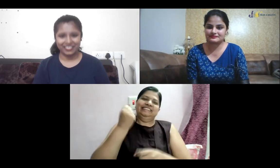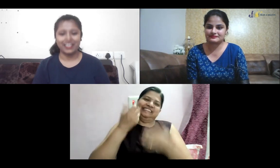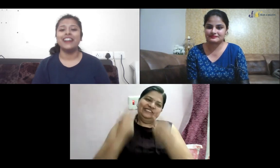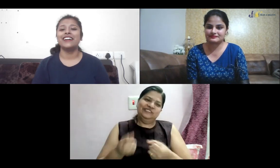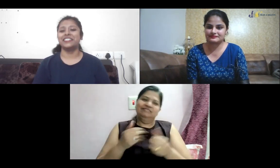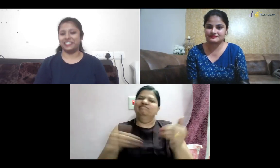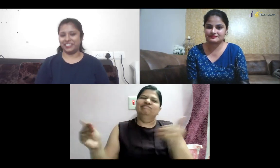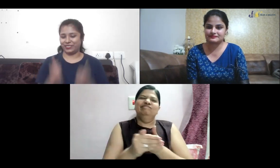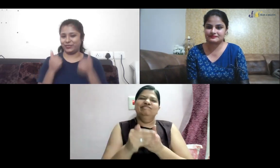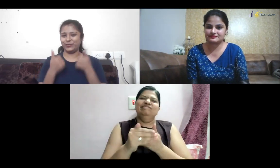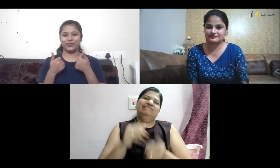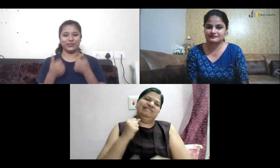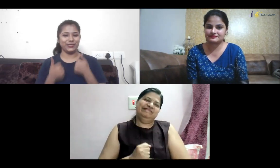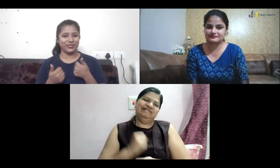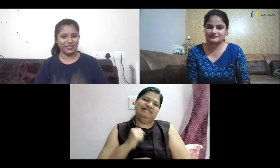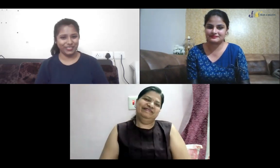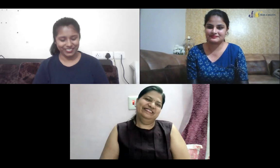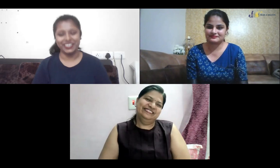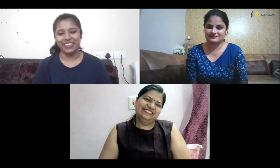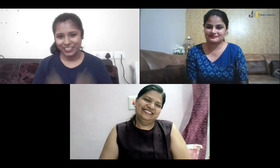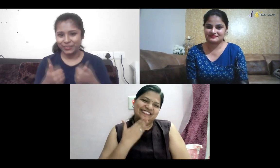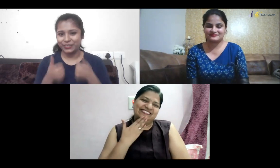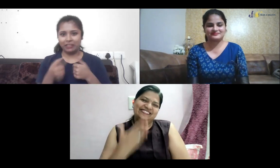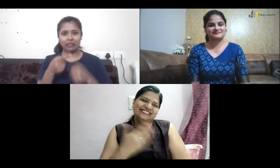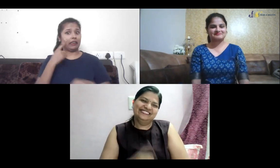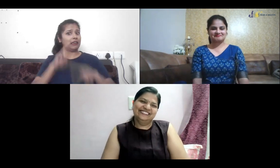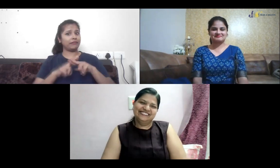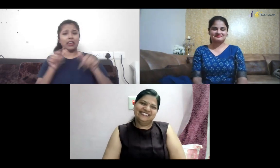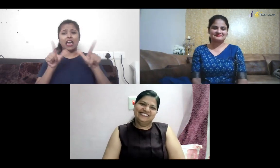uh, I still thought that I will pursue LLB. Wow.